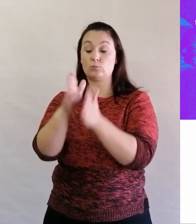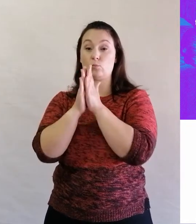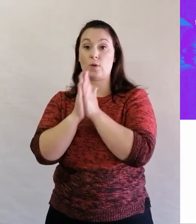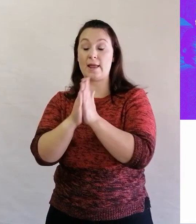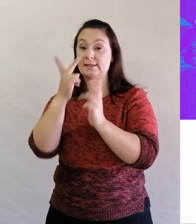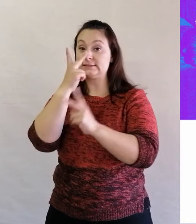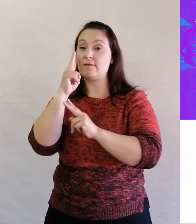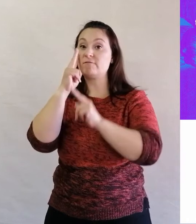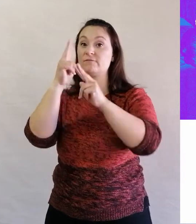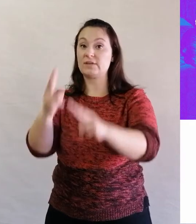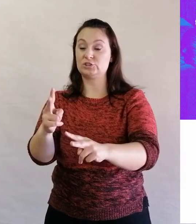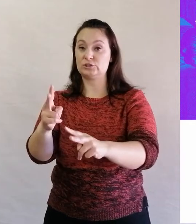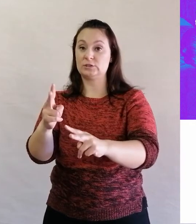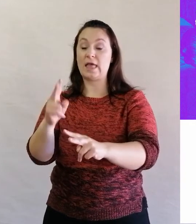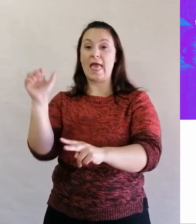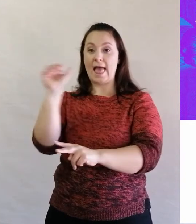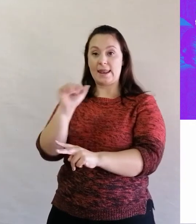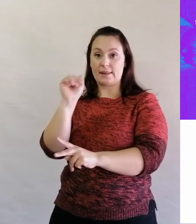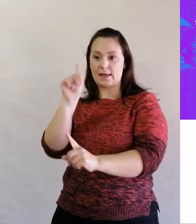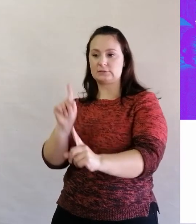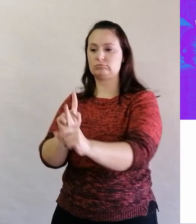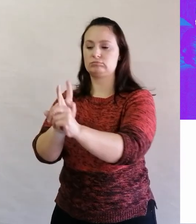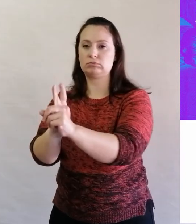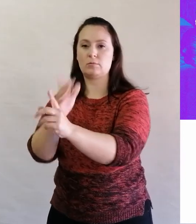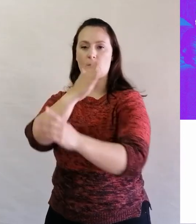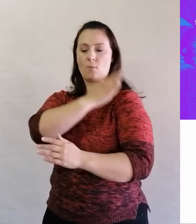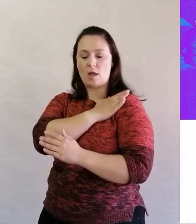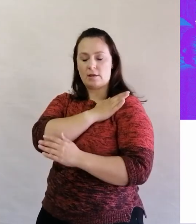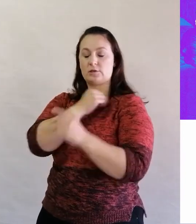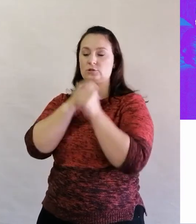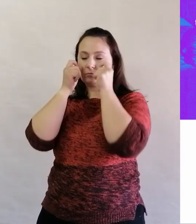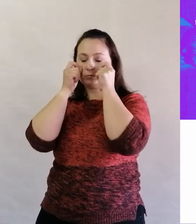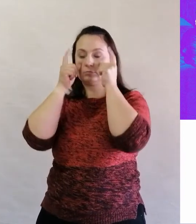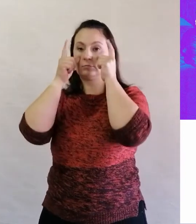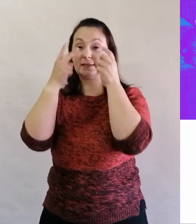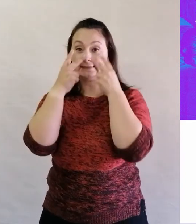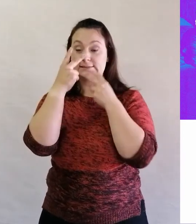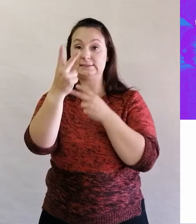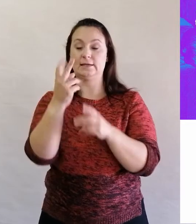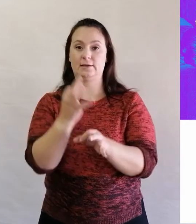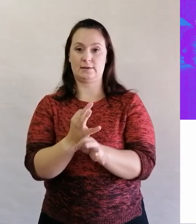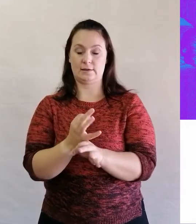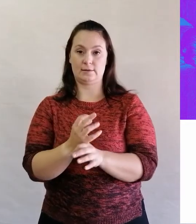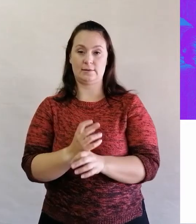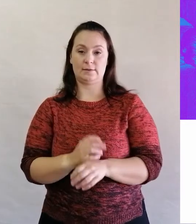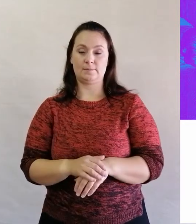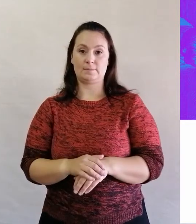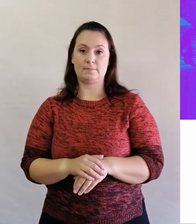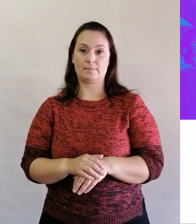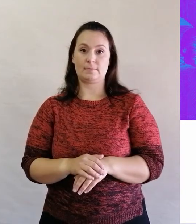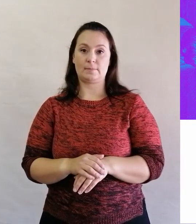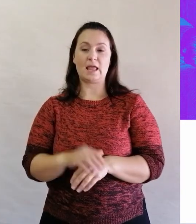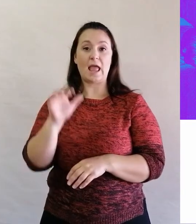vision. A man named Ananias came in and lays hands on him so that he might regain his sight." But